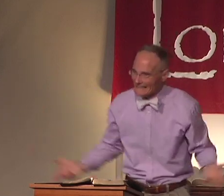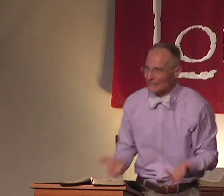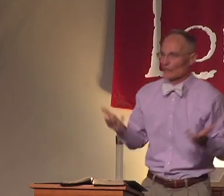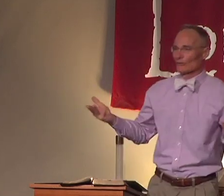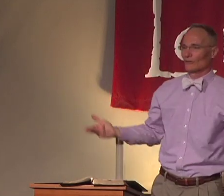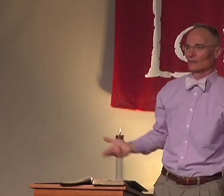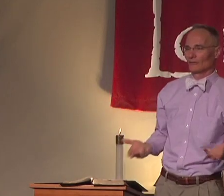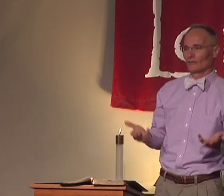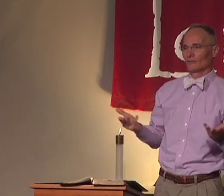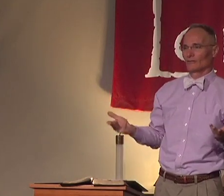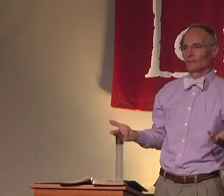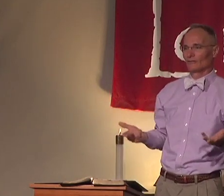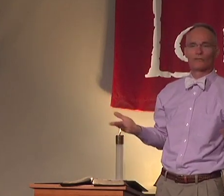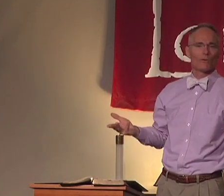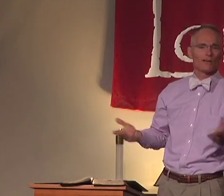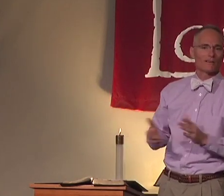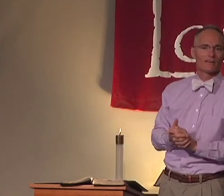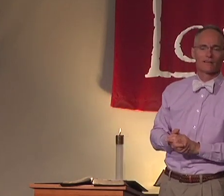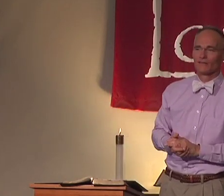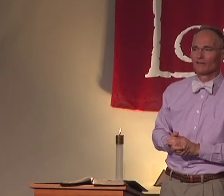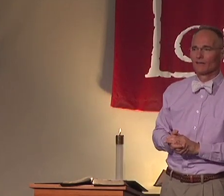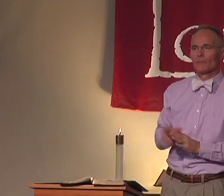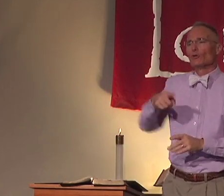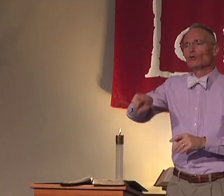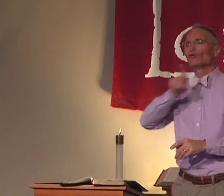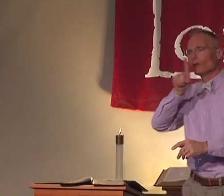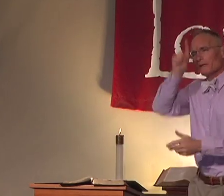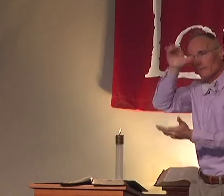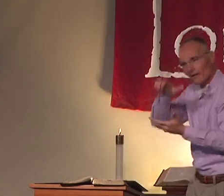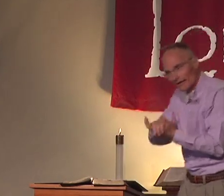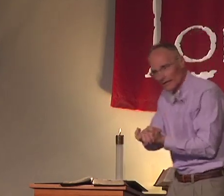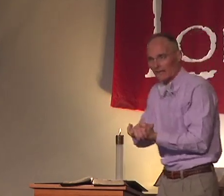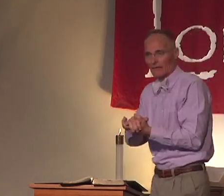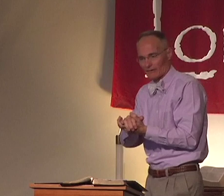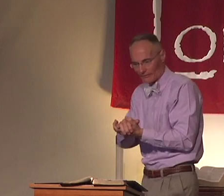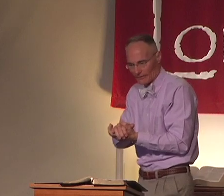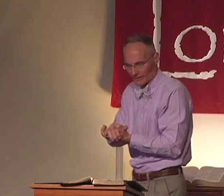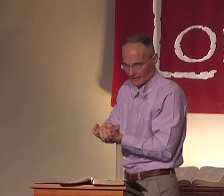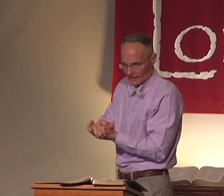Your purpose here is what? Do you really believe